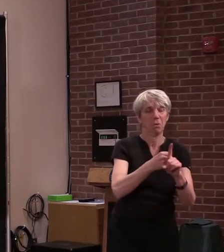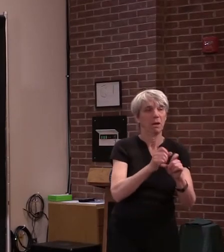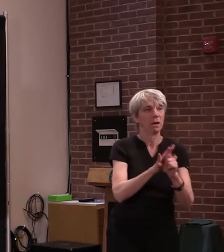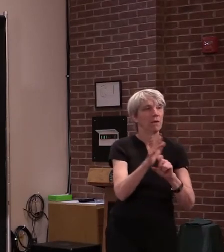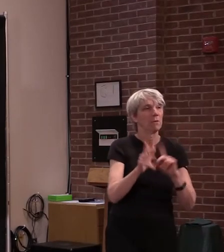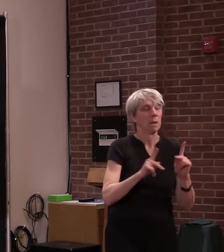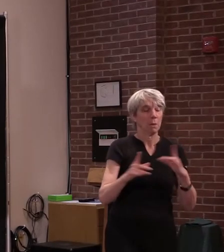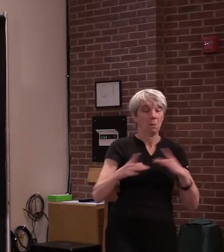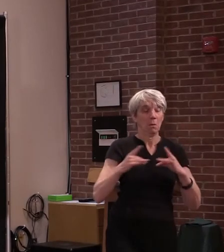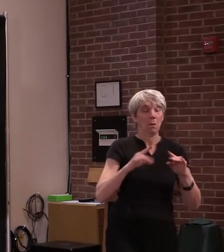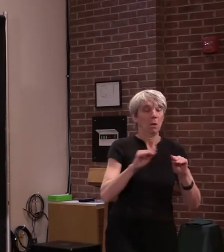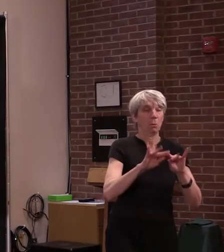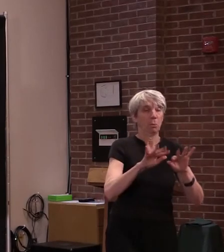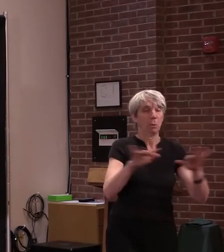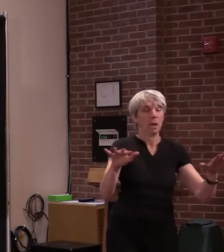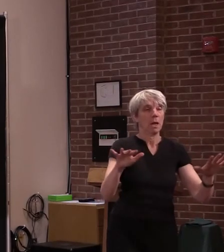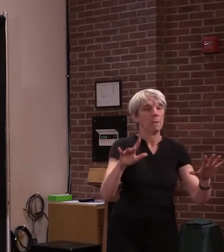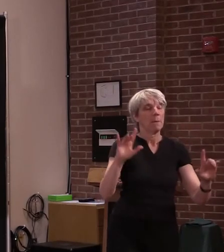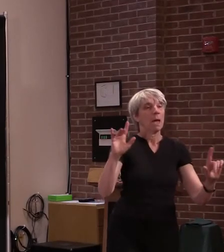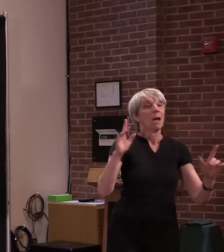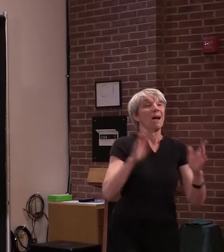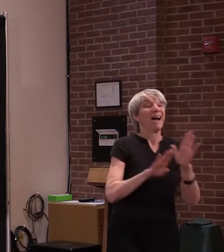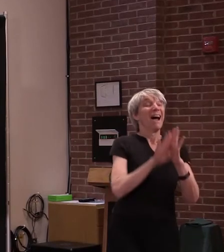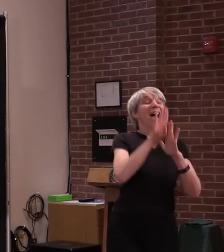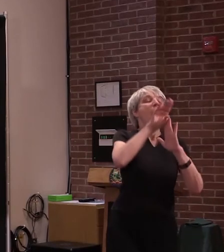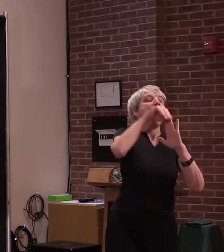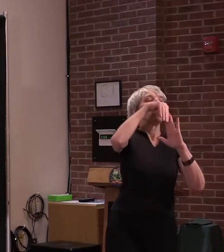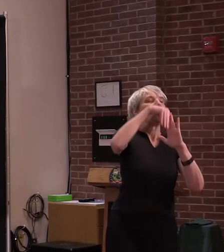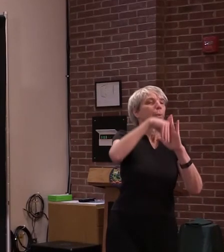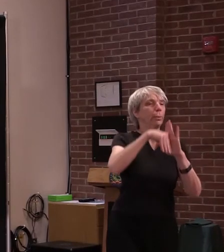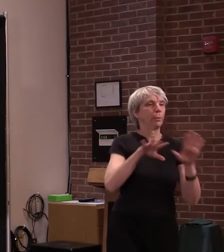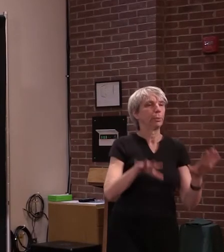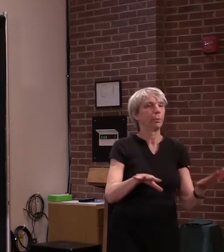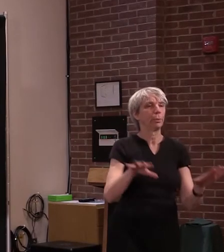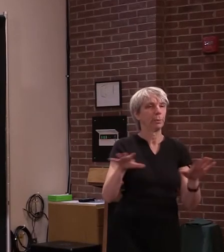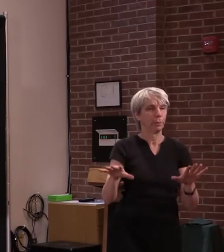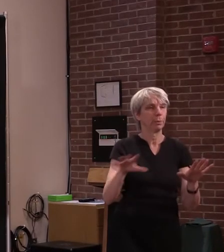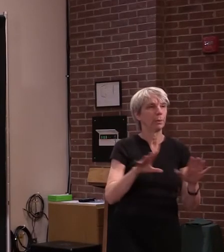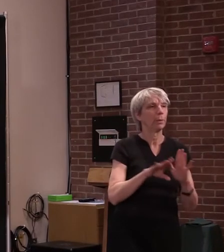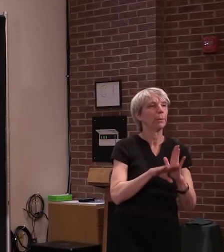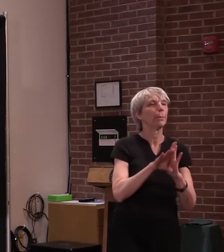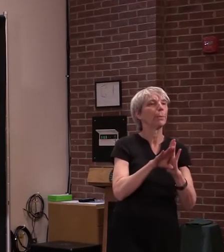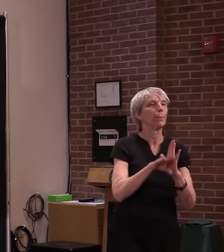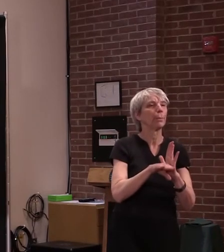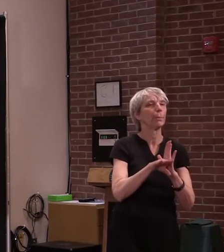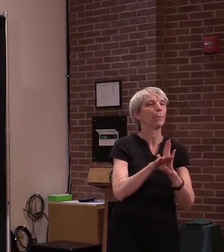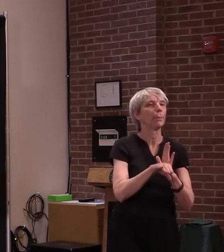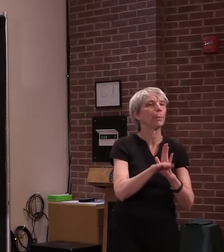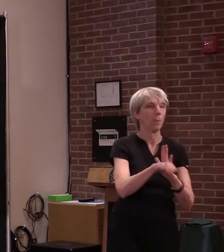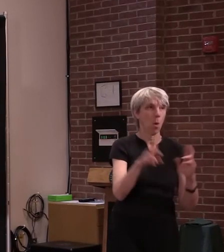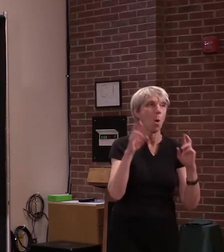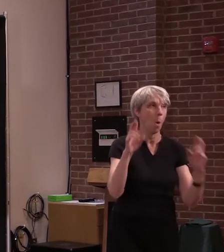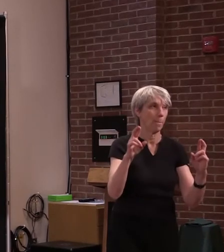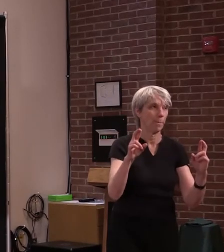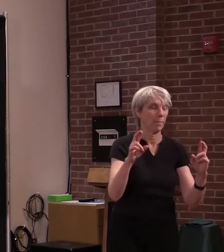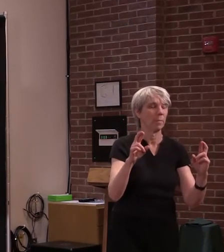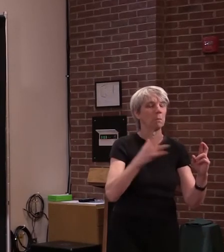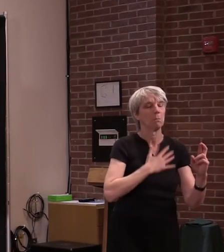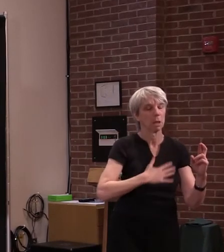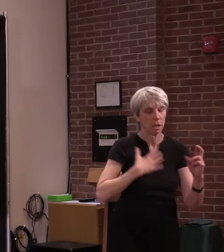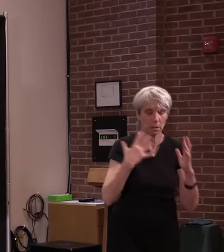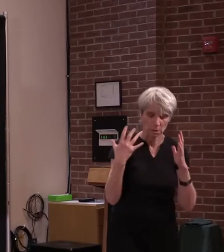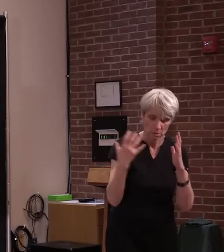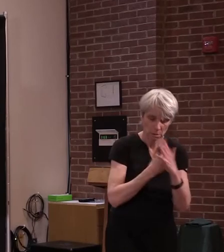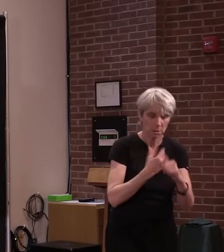bit, and maybe we'll be able to move into that endemic stage. But again, get vaccinated, get